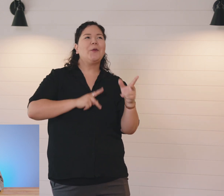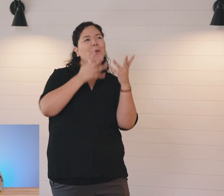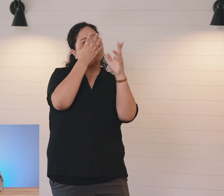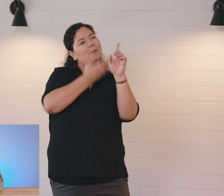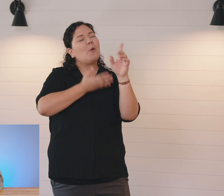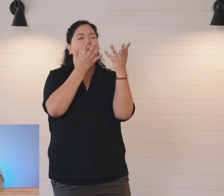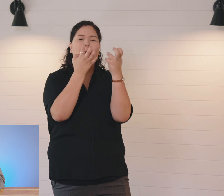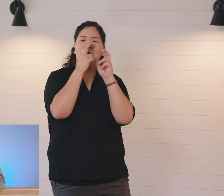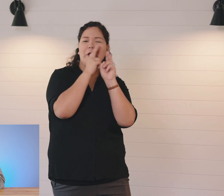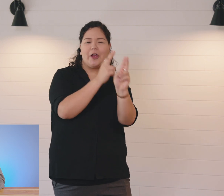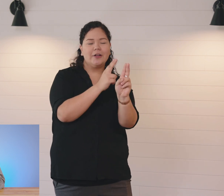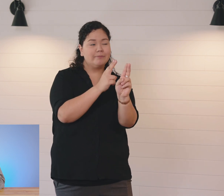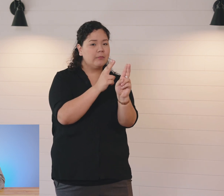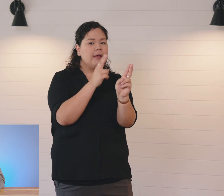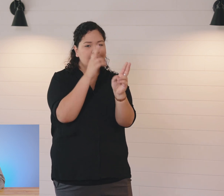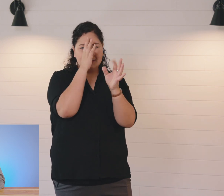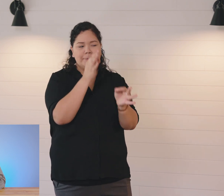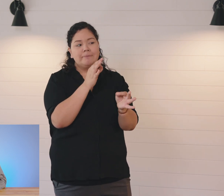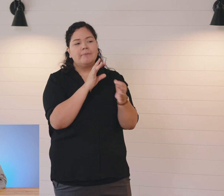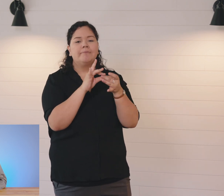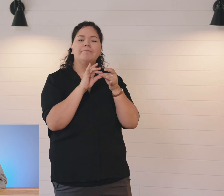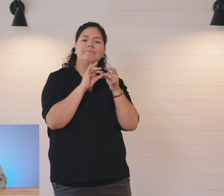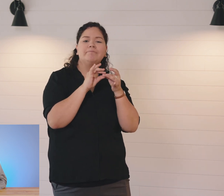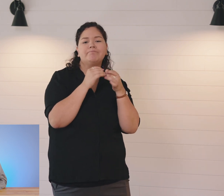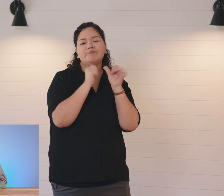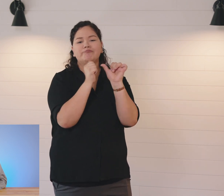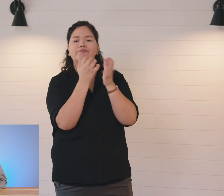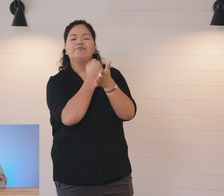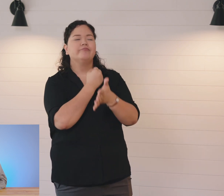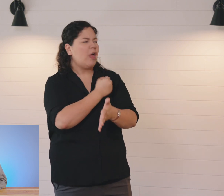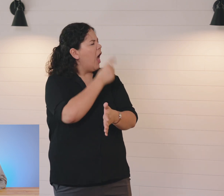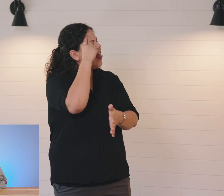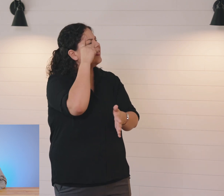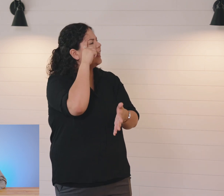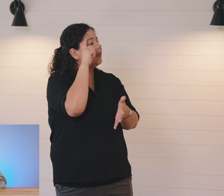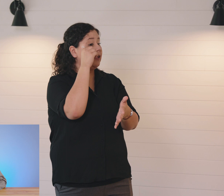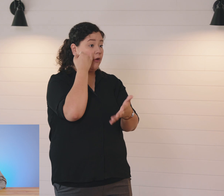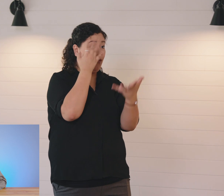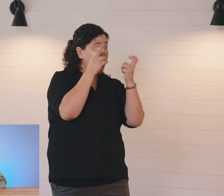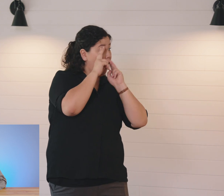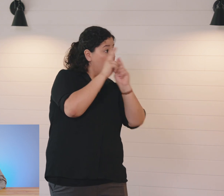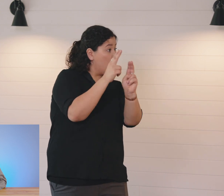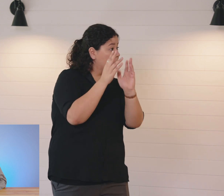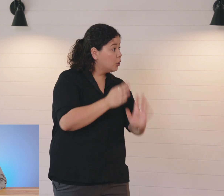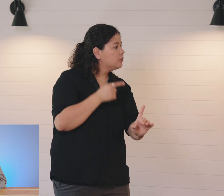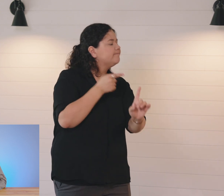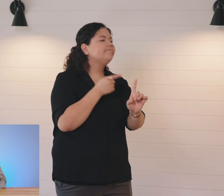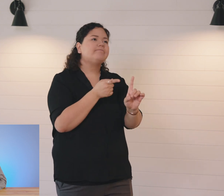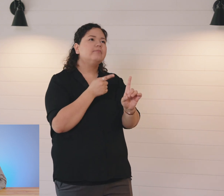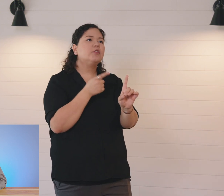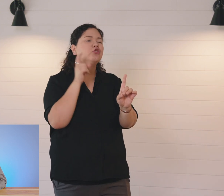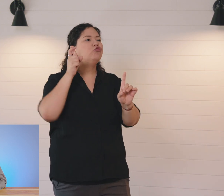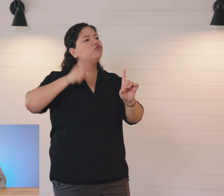Well, and then he goes for it. "Well, I think what you should do for the one the king delights to honor,